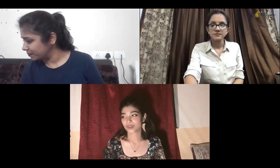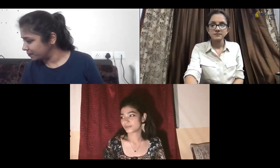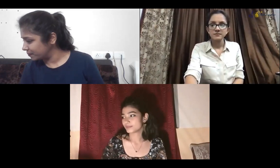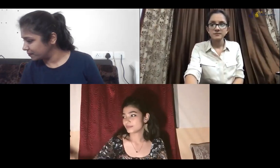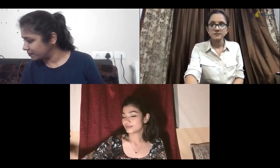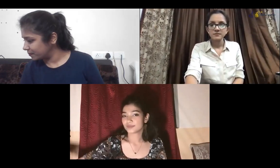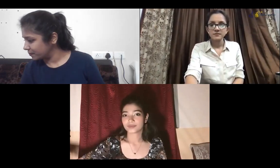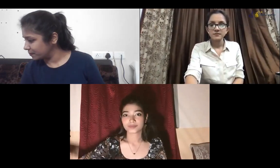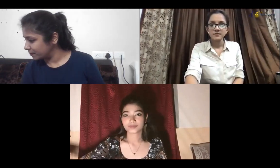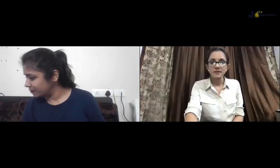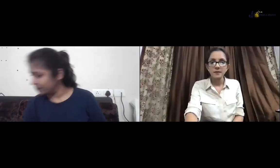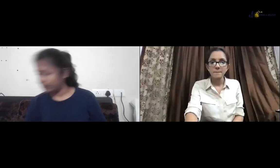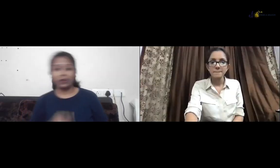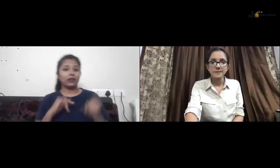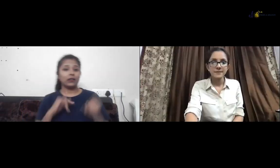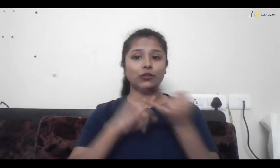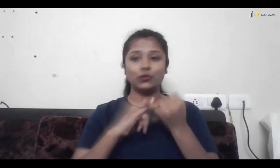So I will go on with another question.